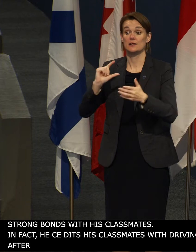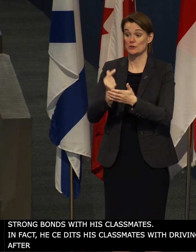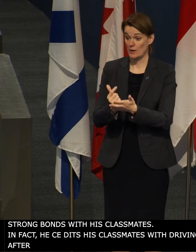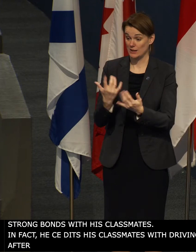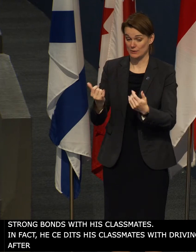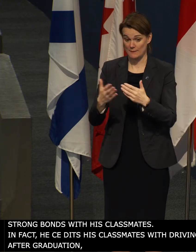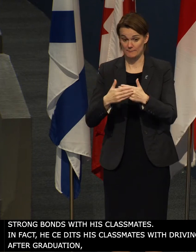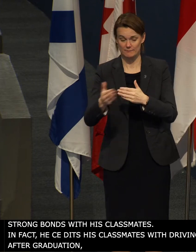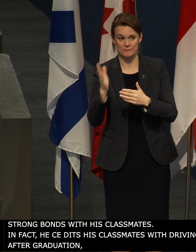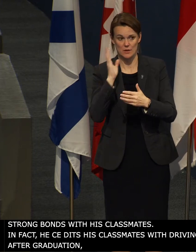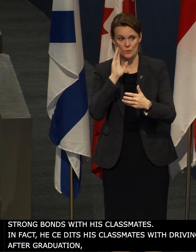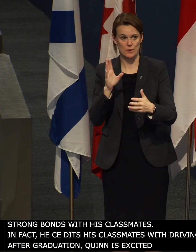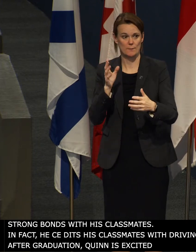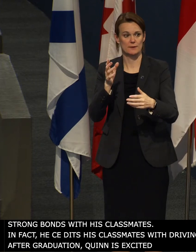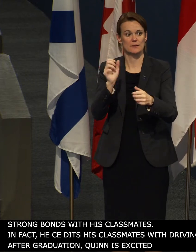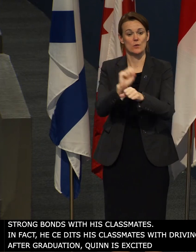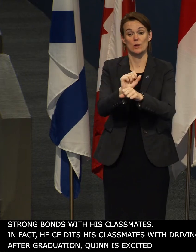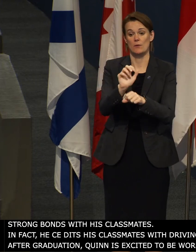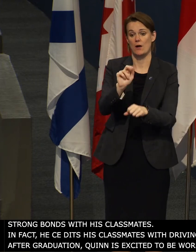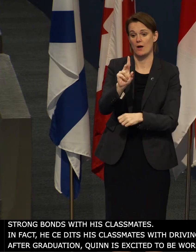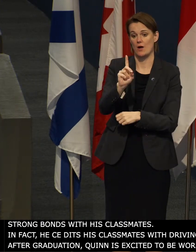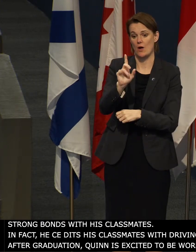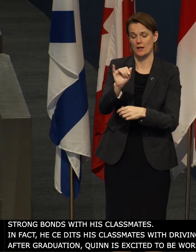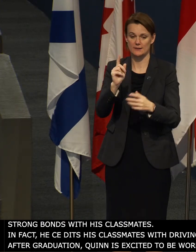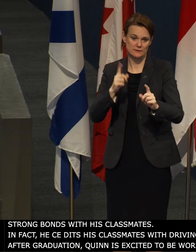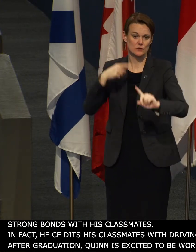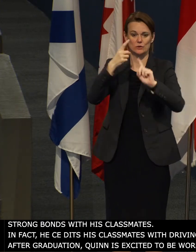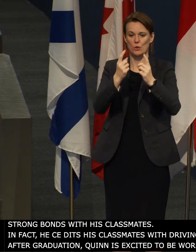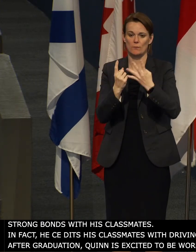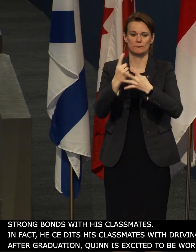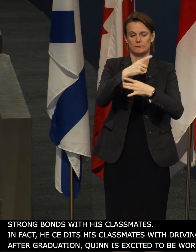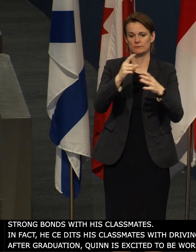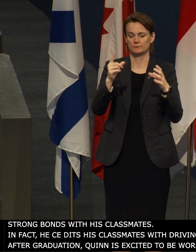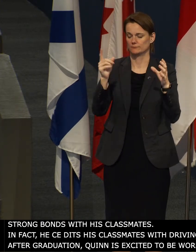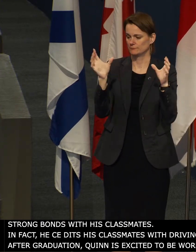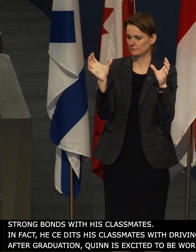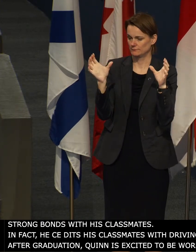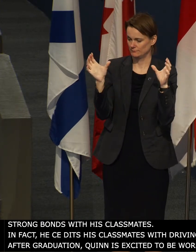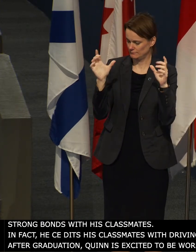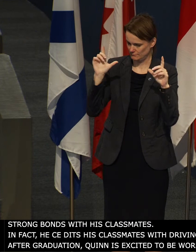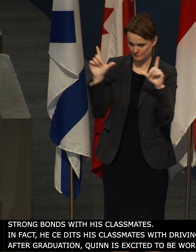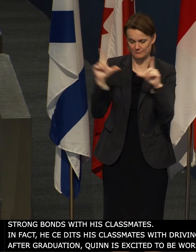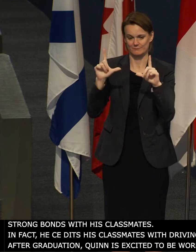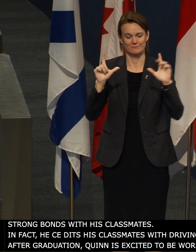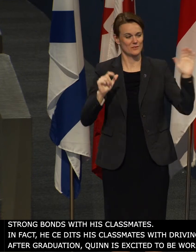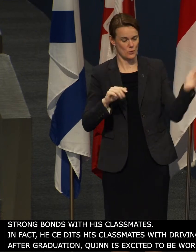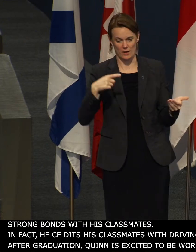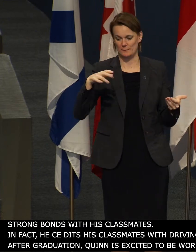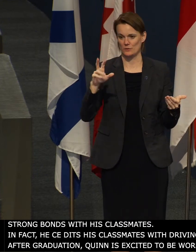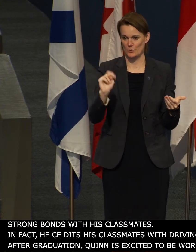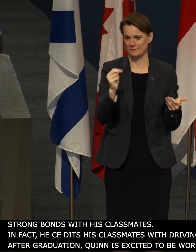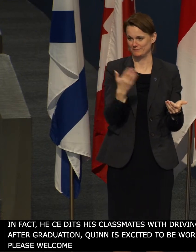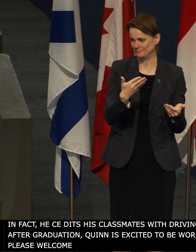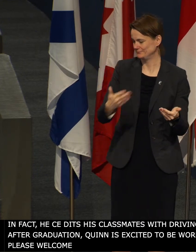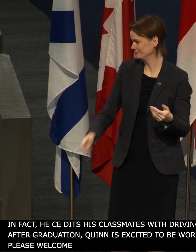working with Audi while pursuing his Red Seal. Please welcome Quinn Legg.